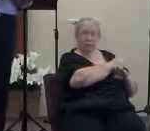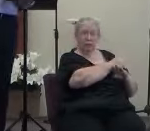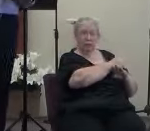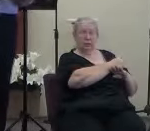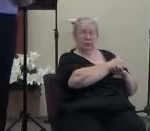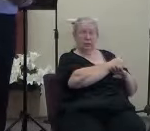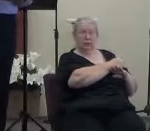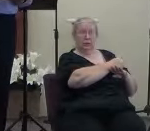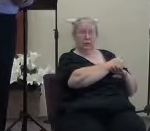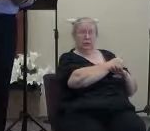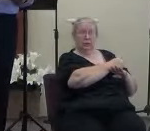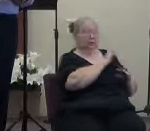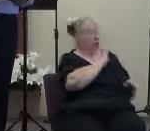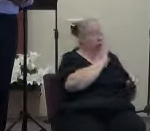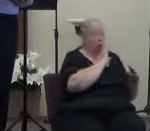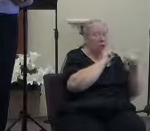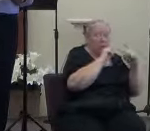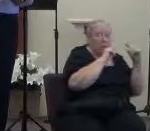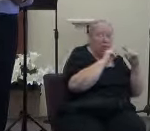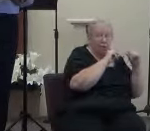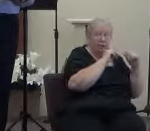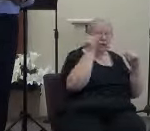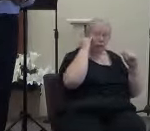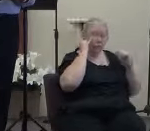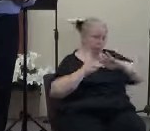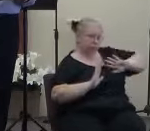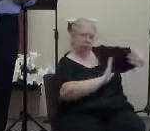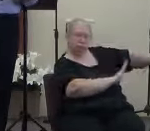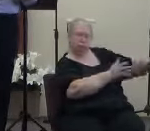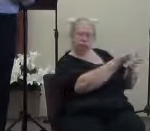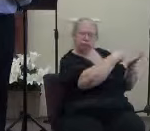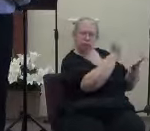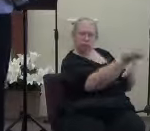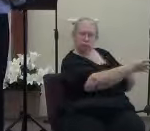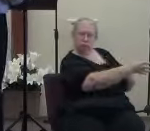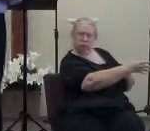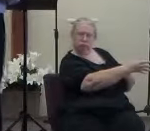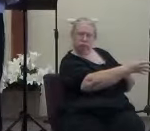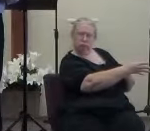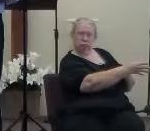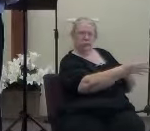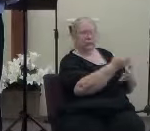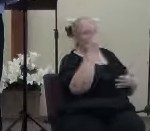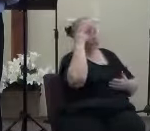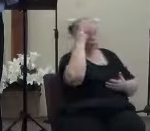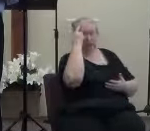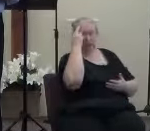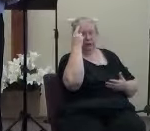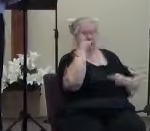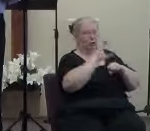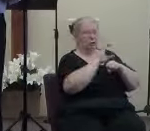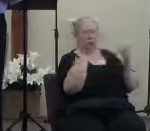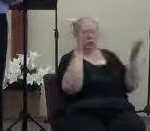did. You ain't going to believe it. And that's why our church is shut up. They've clammed up